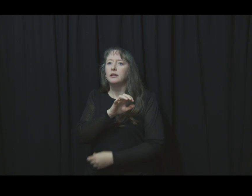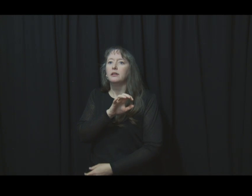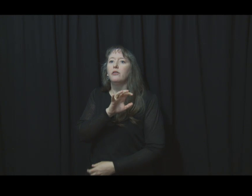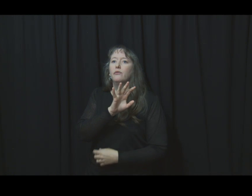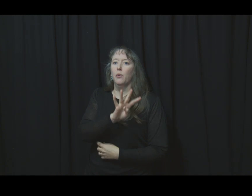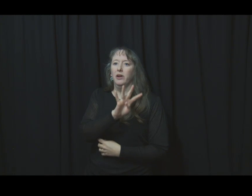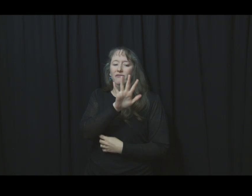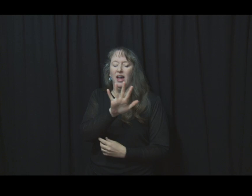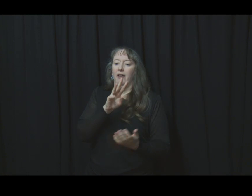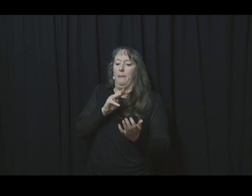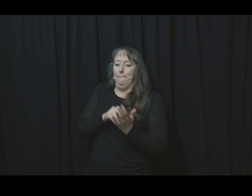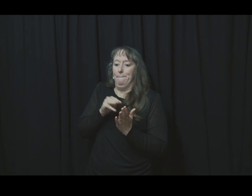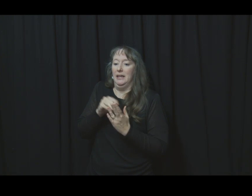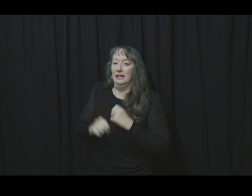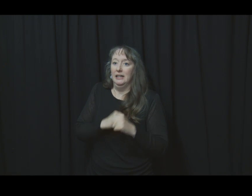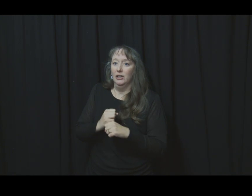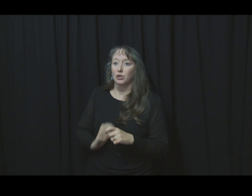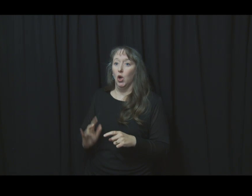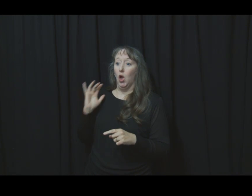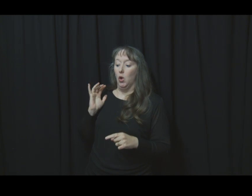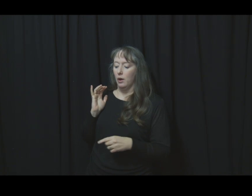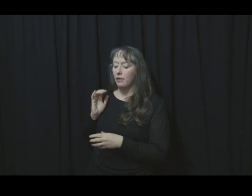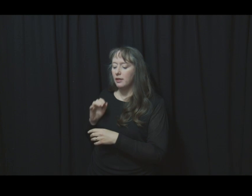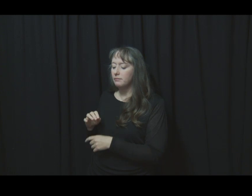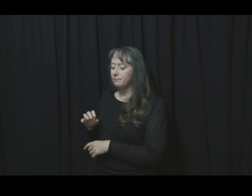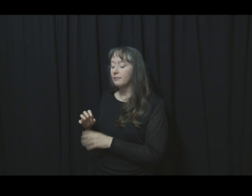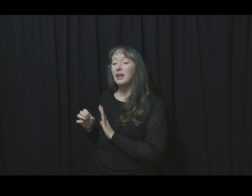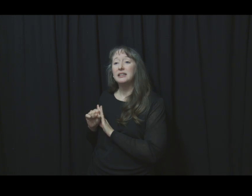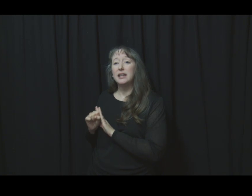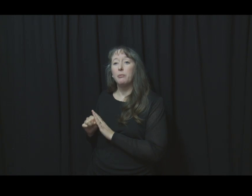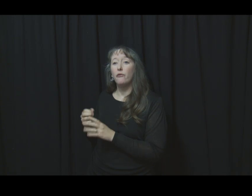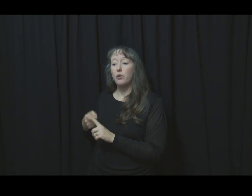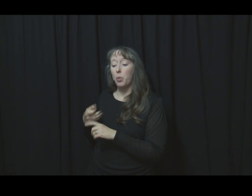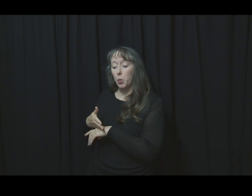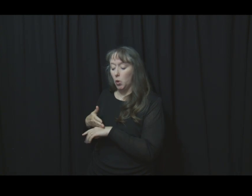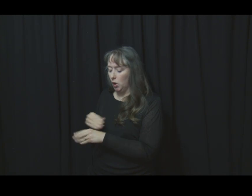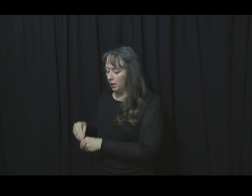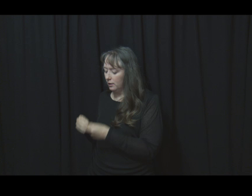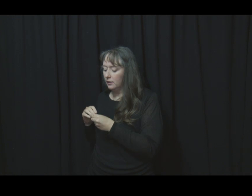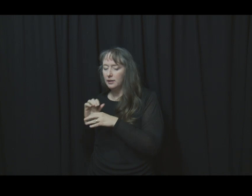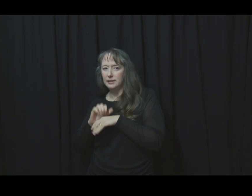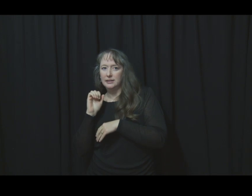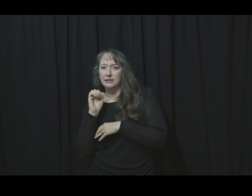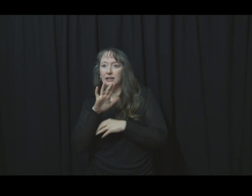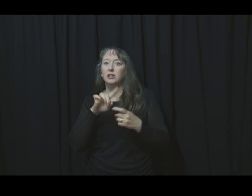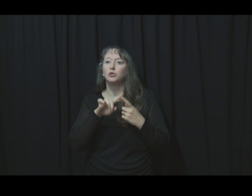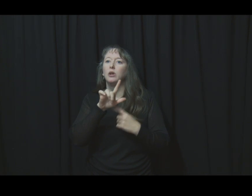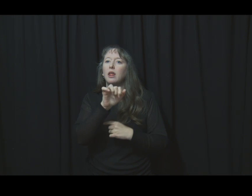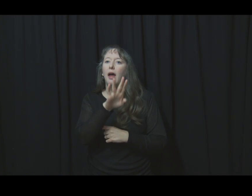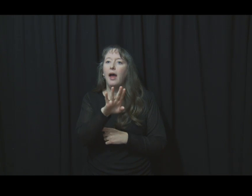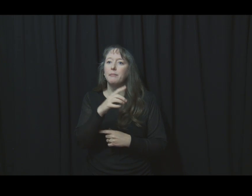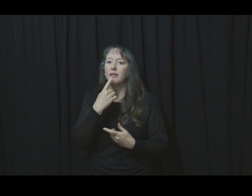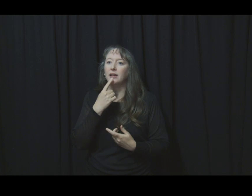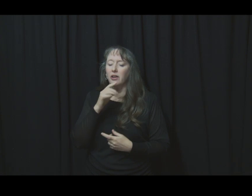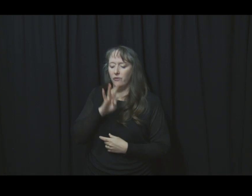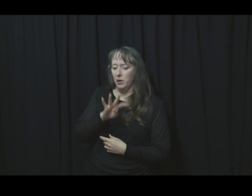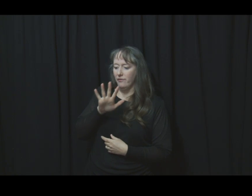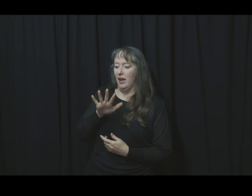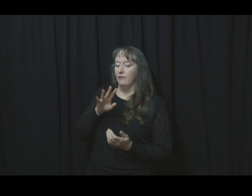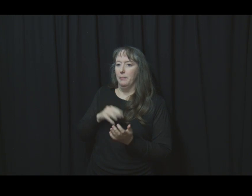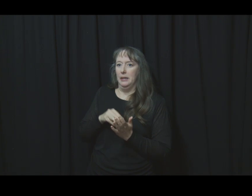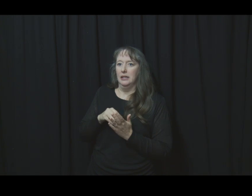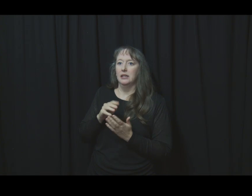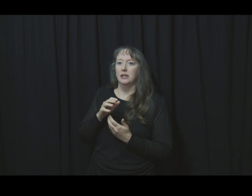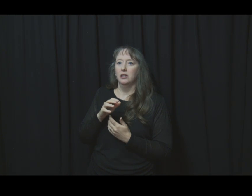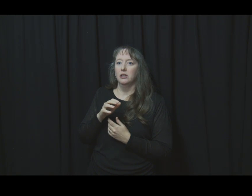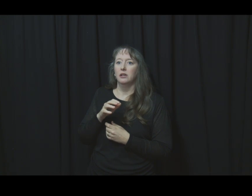the radiocarbon section of the same lab, and that dated to 45,000 years old. 45,000-year-old wood and 45 million-year-old rock. The point is, there's